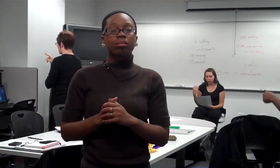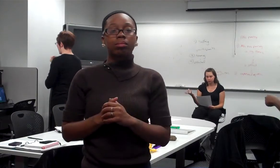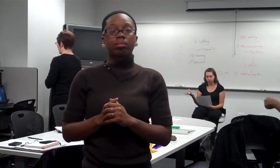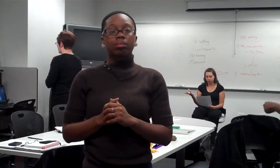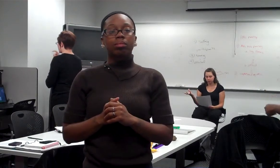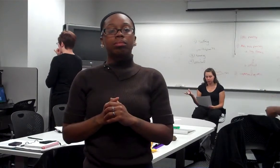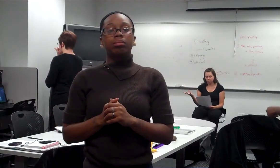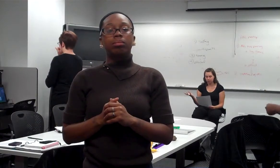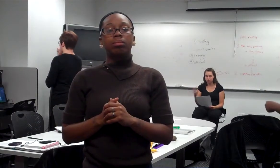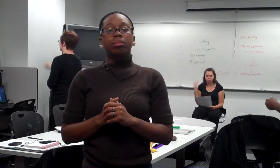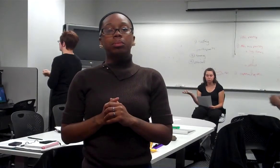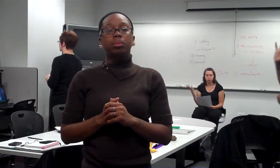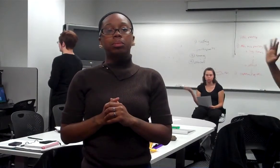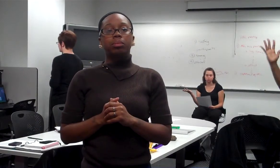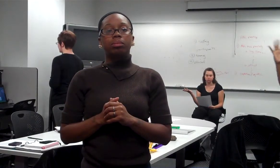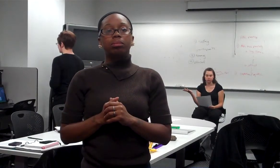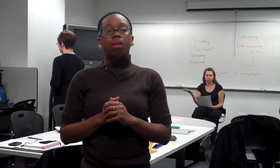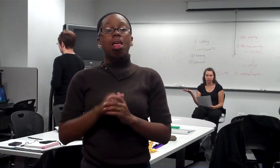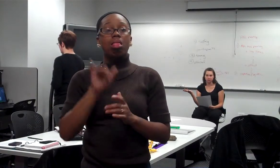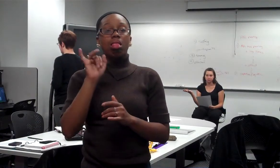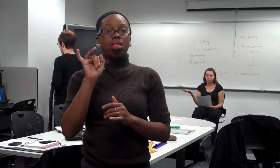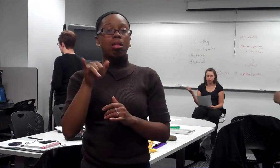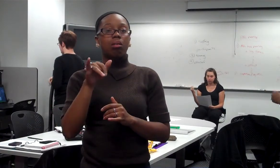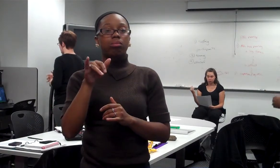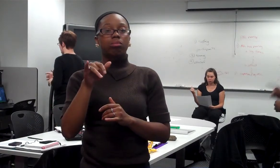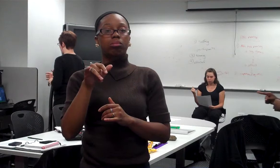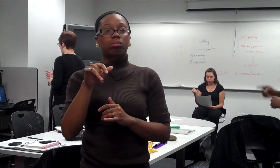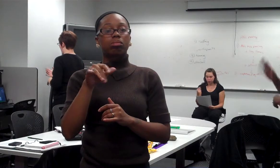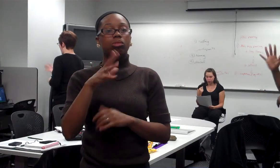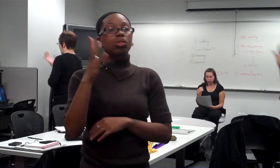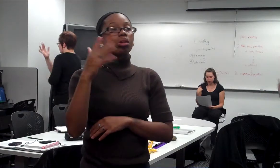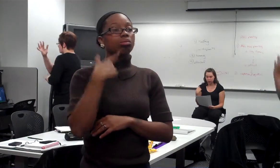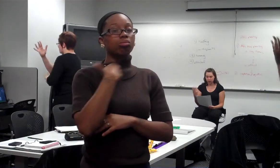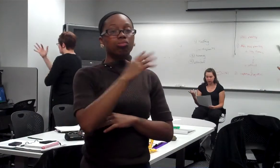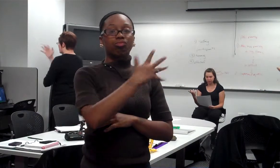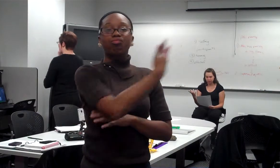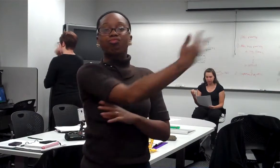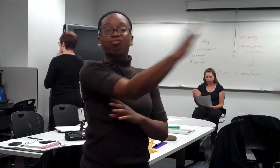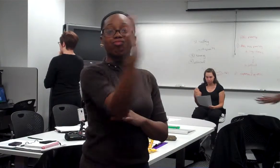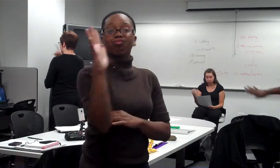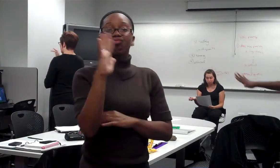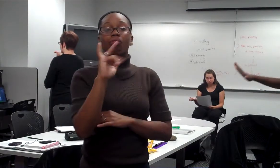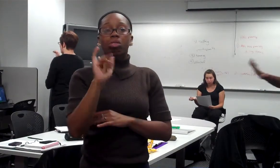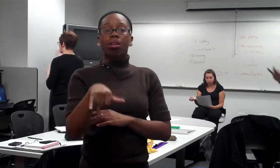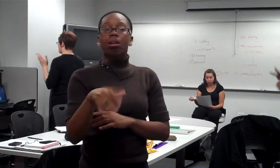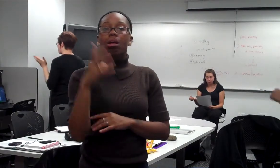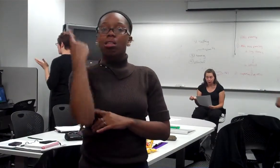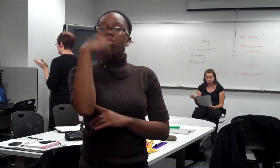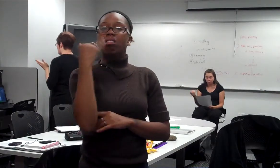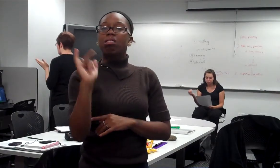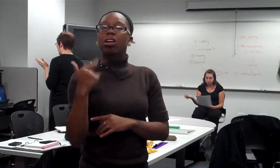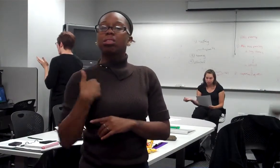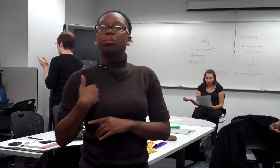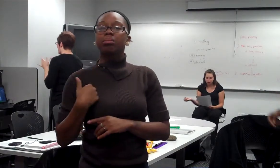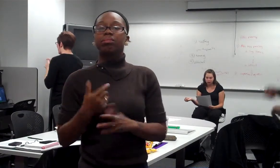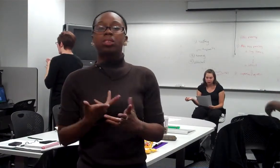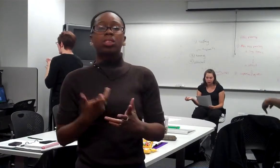that's what a forest looks like to me. So when we get there, it's beautiful, and we're having all this fun,